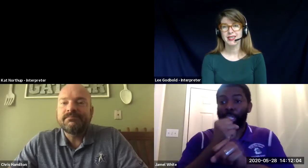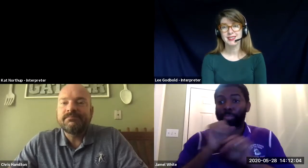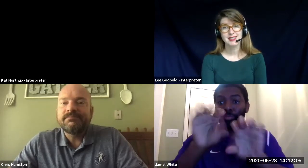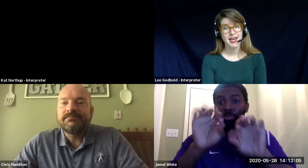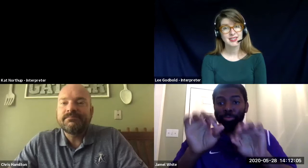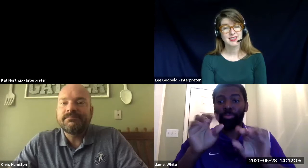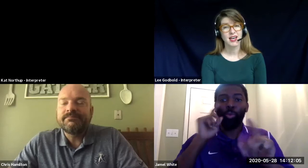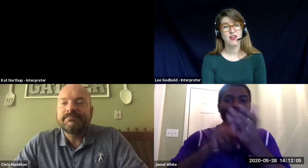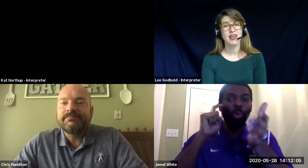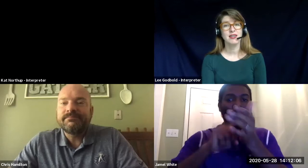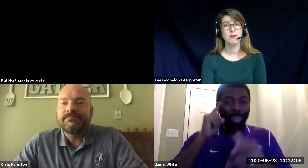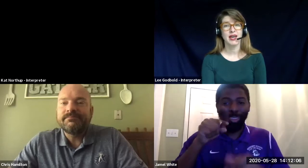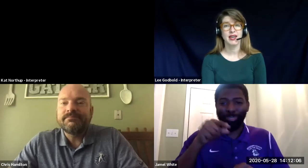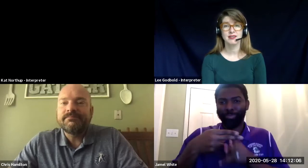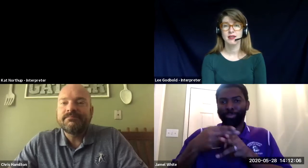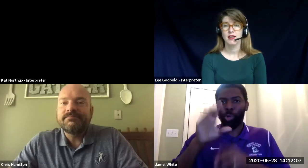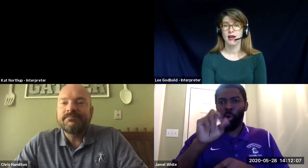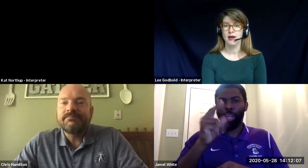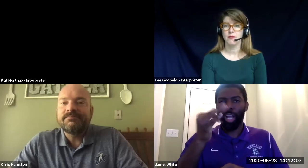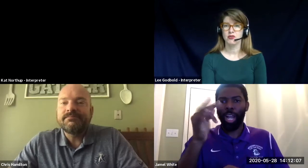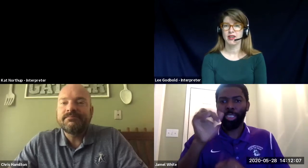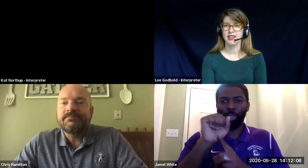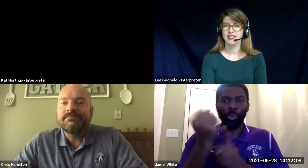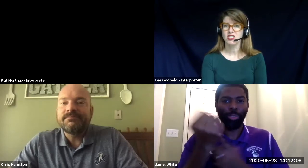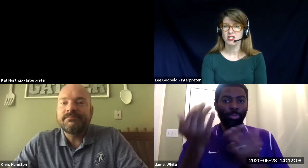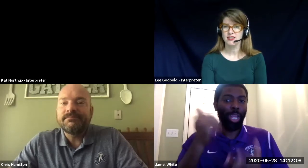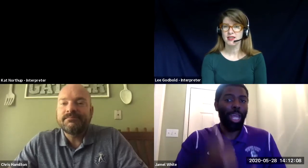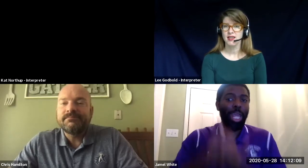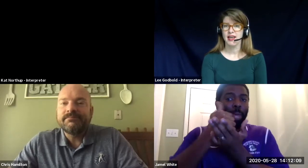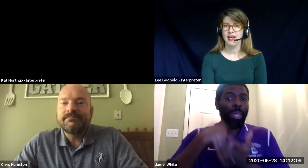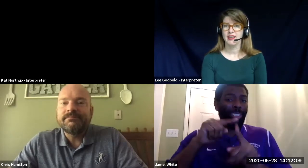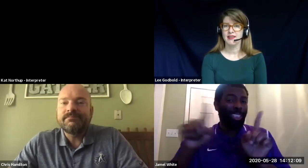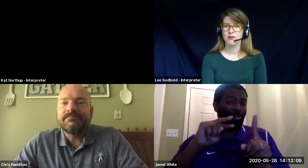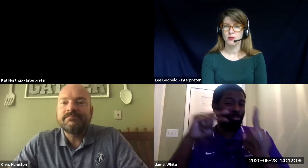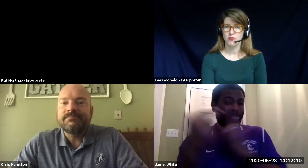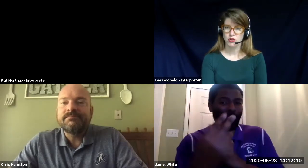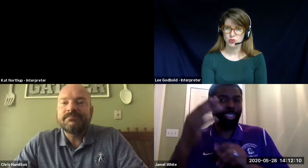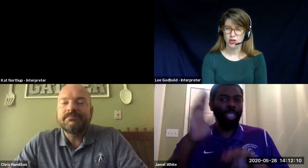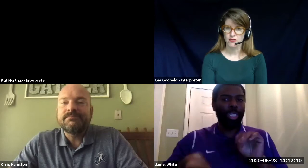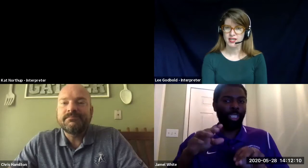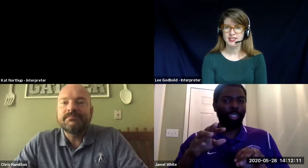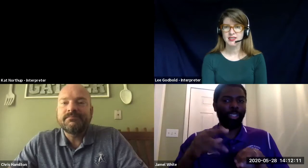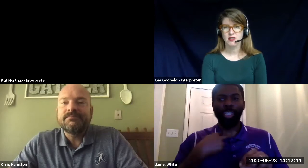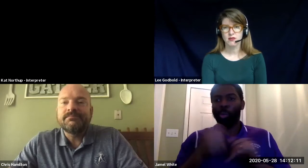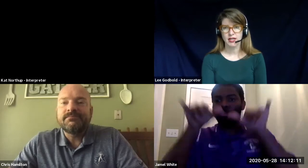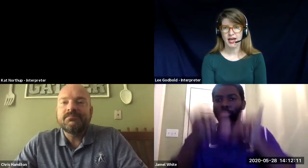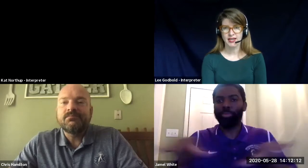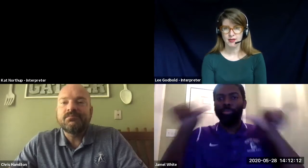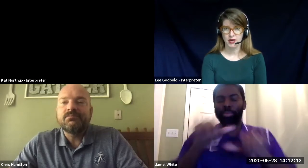at stats and how that impacts their recognitions, and of course with COVID-19, that's already had an